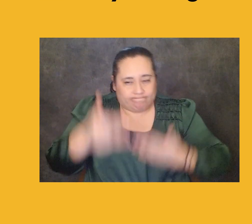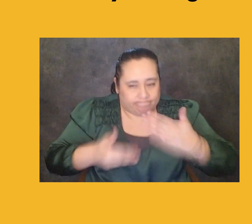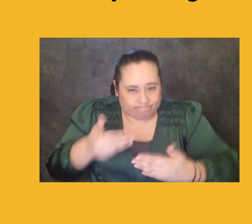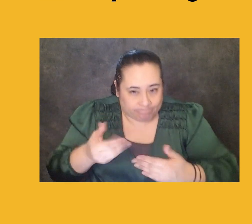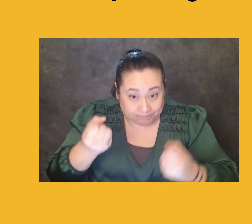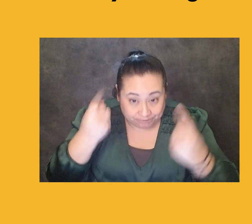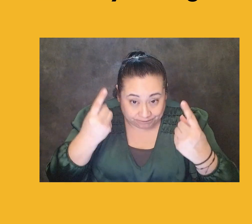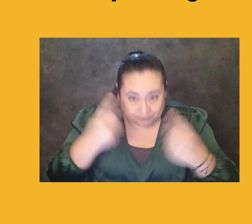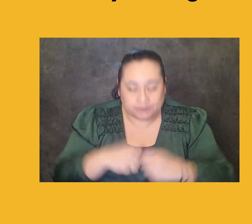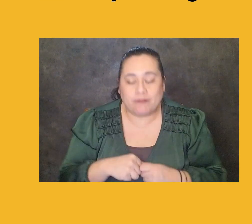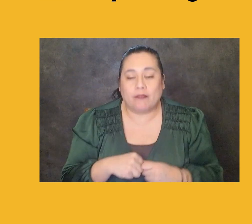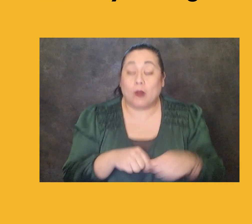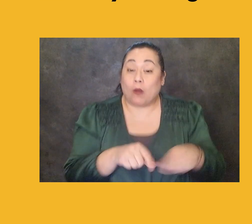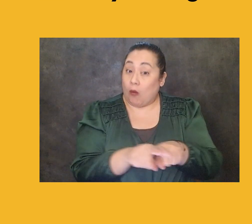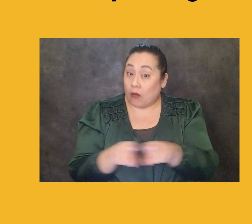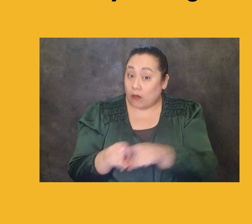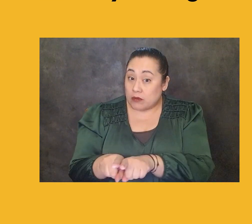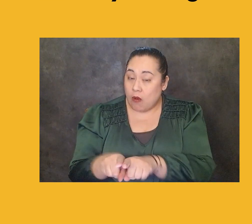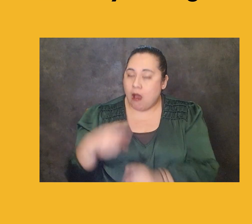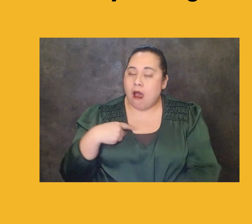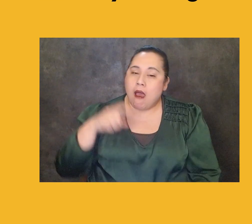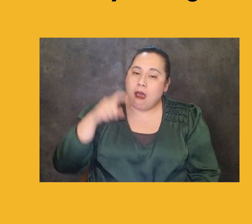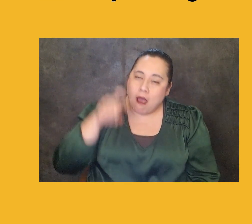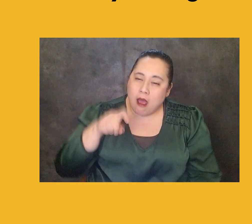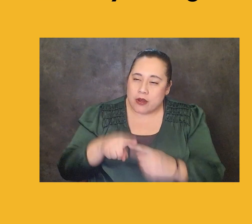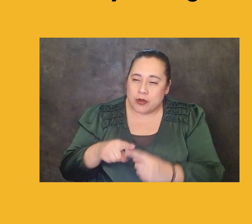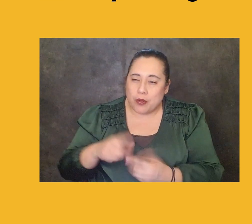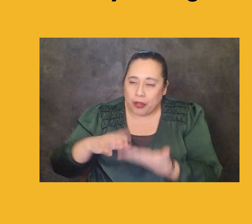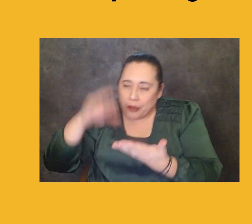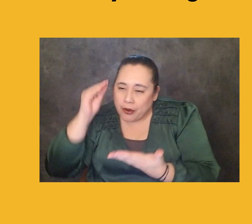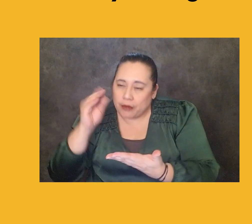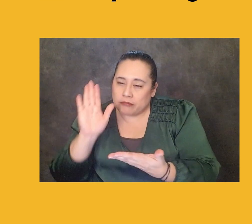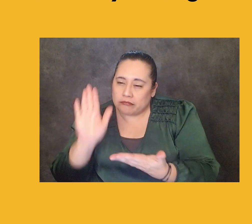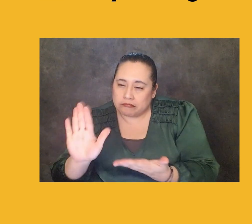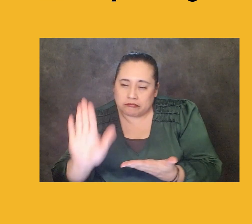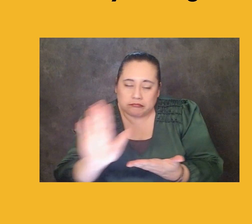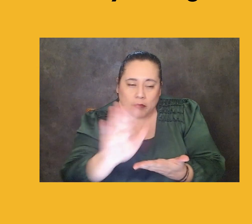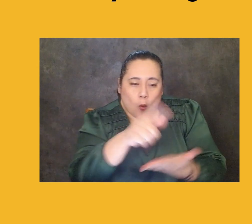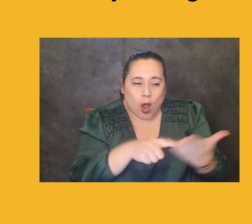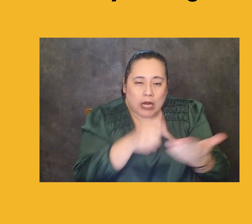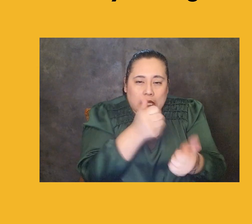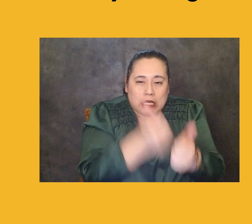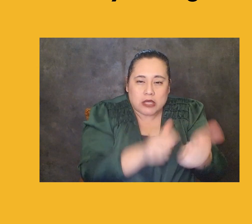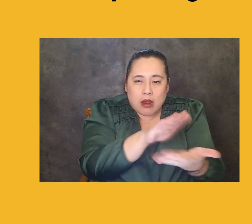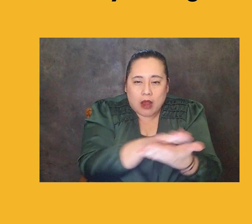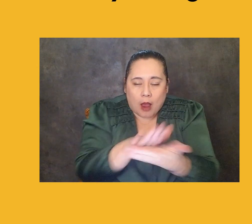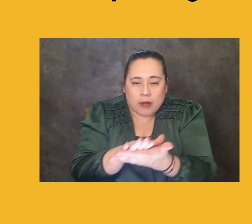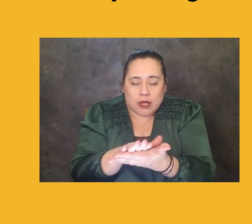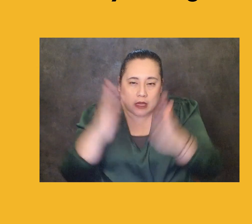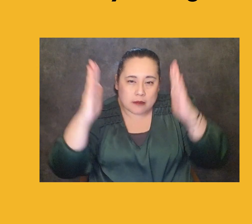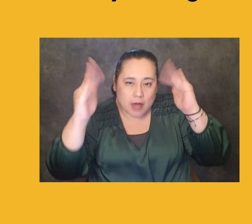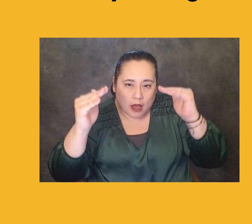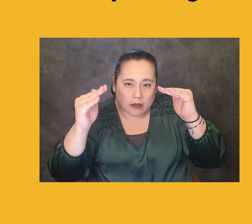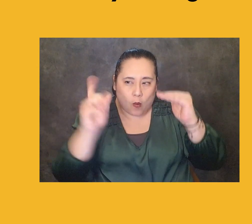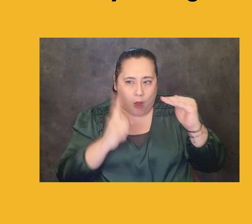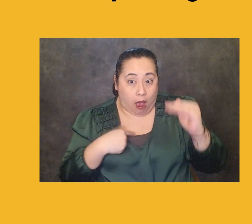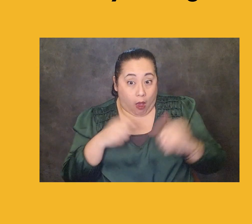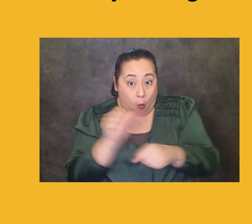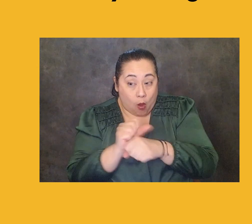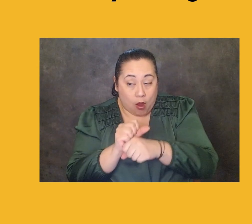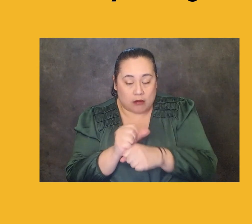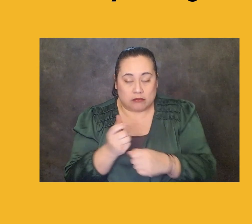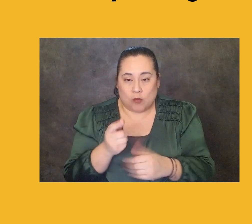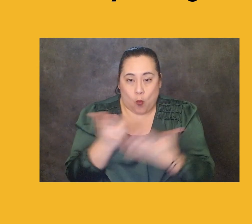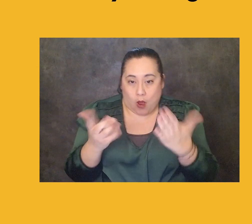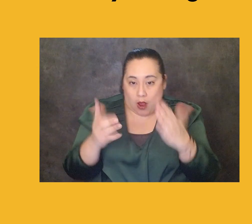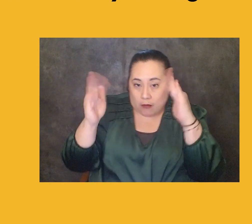understand. Also, I had to learn what each campus expected from me when I worked there